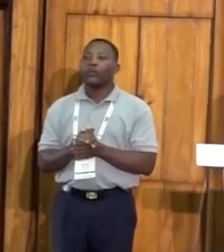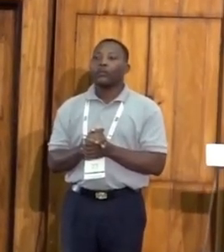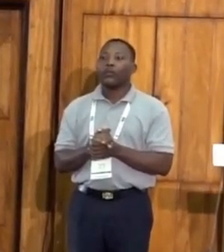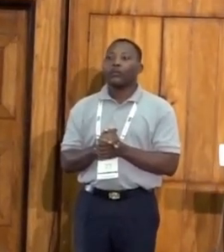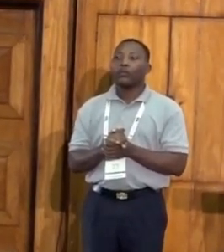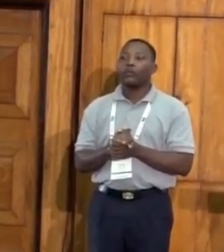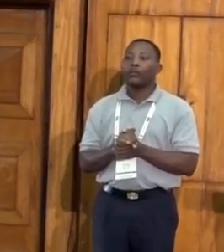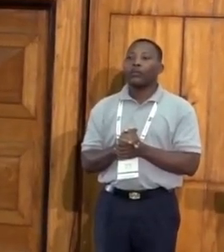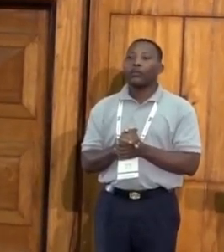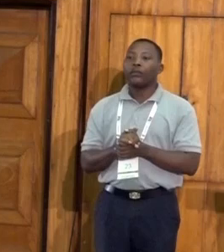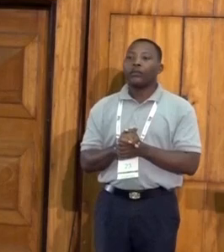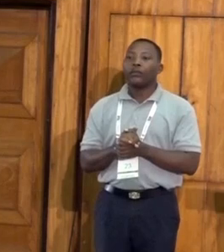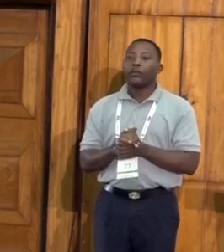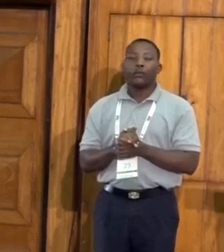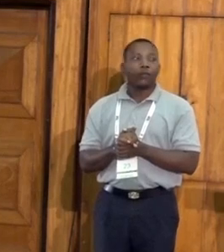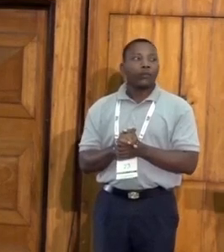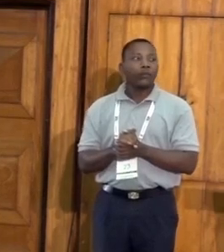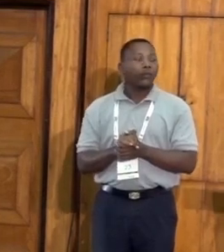You were first. Okay.